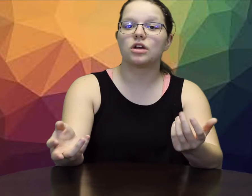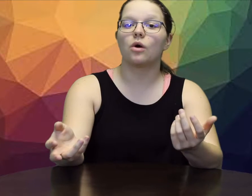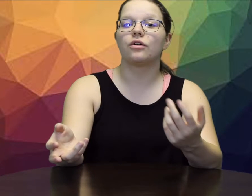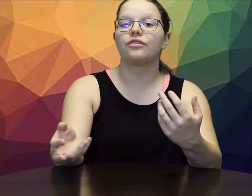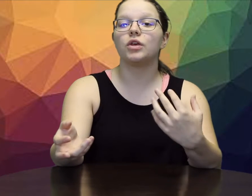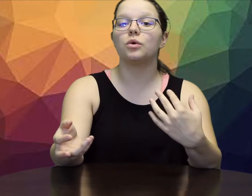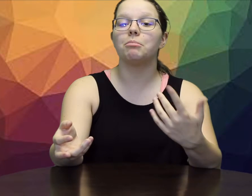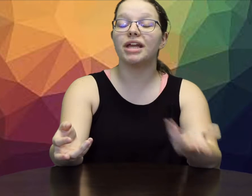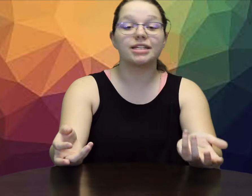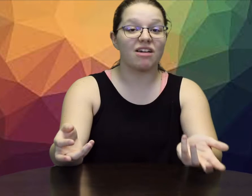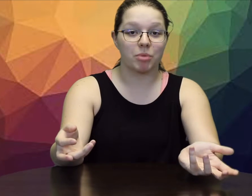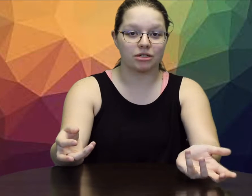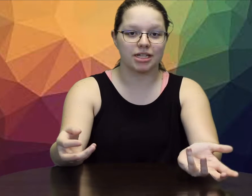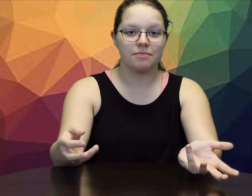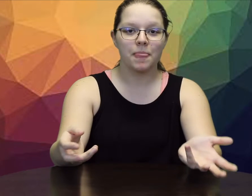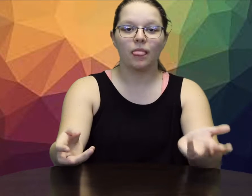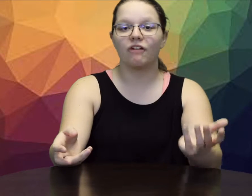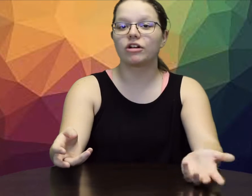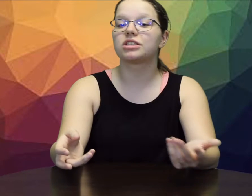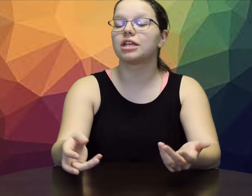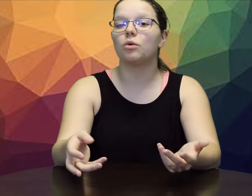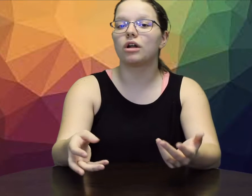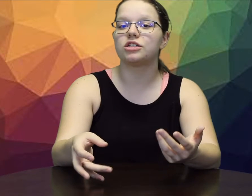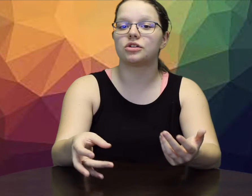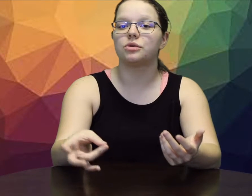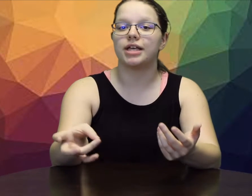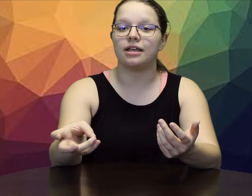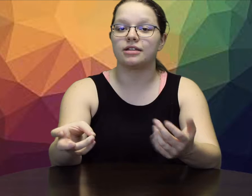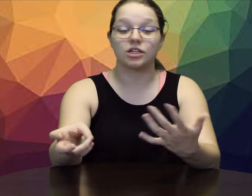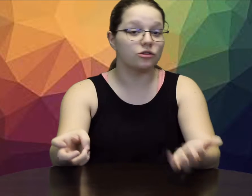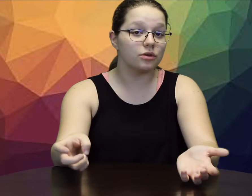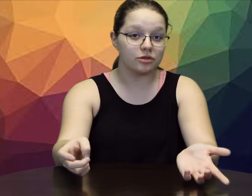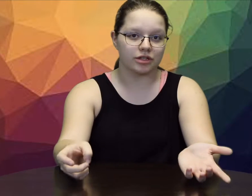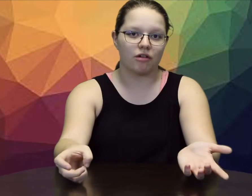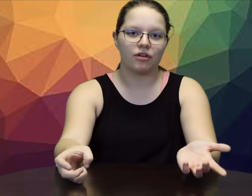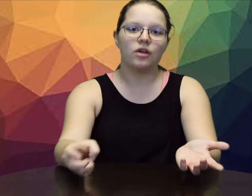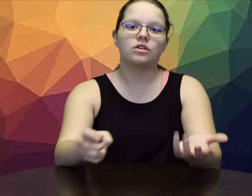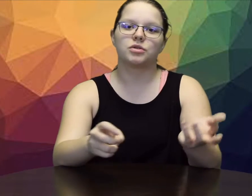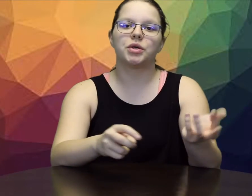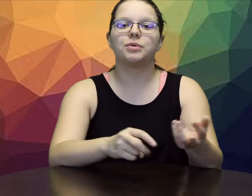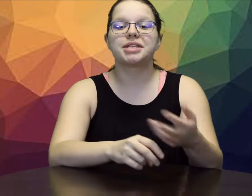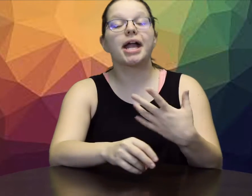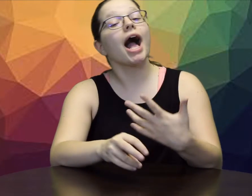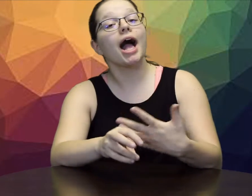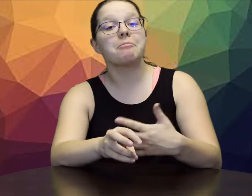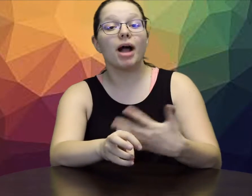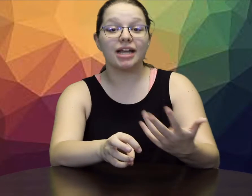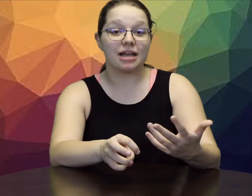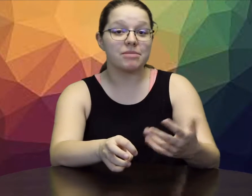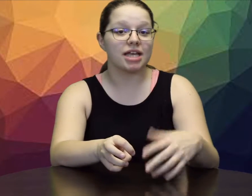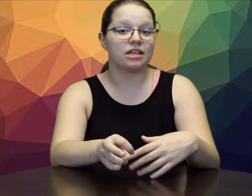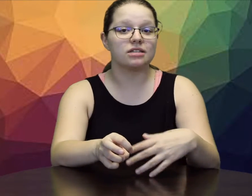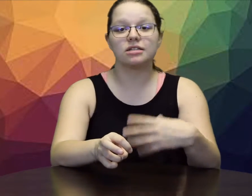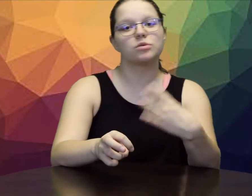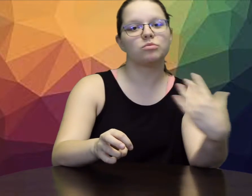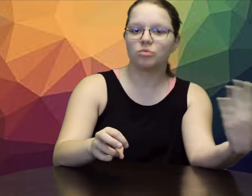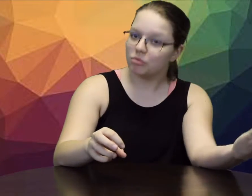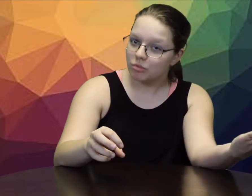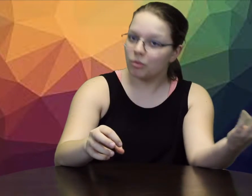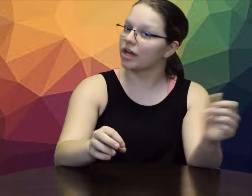So if you meet a deaf person, the first thing you want to do is introduce yourself. So you would say, hi, my name is whatever